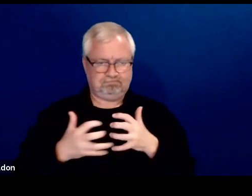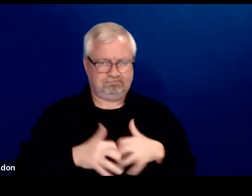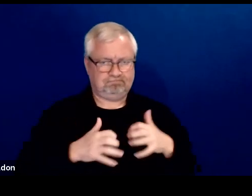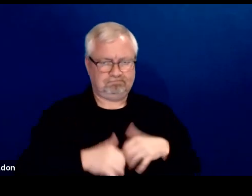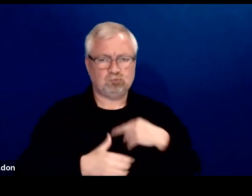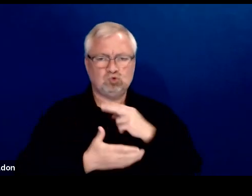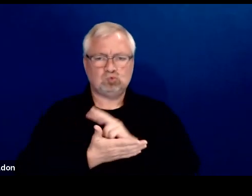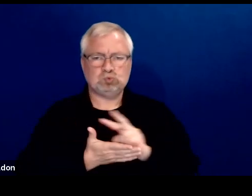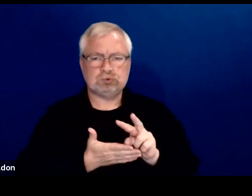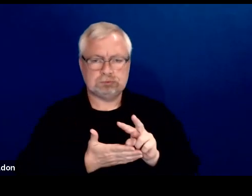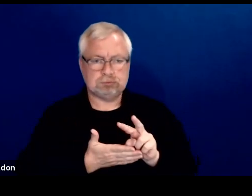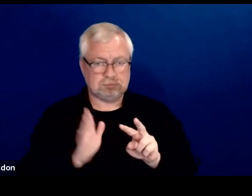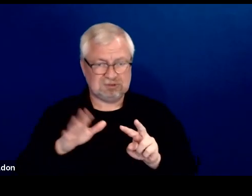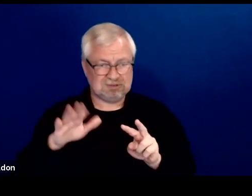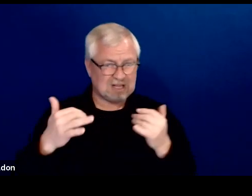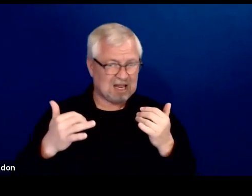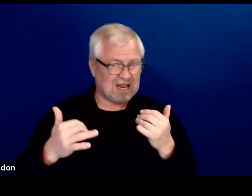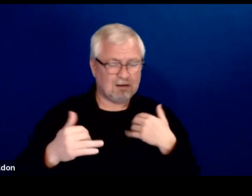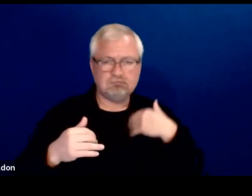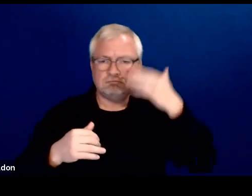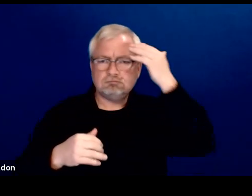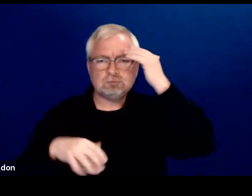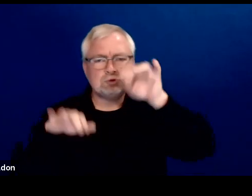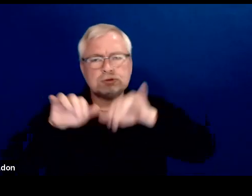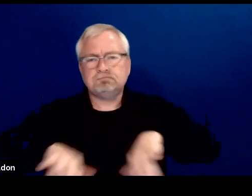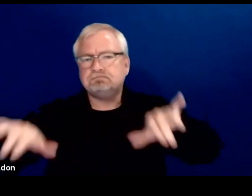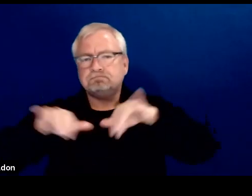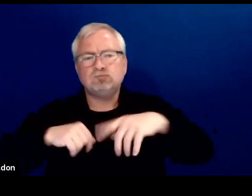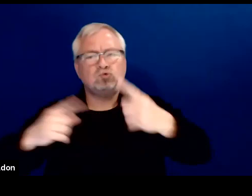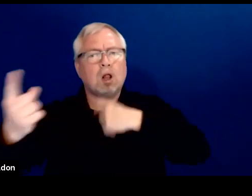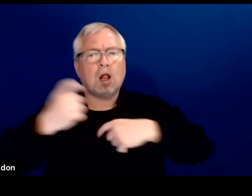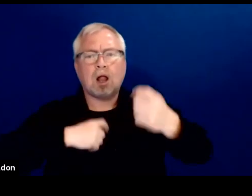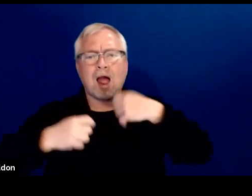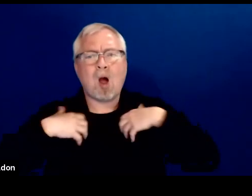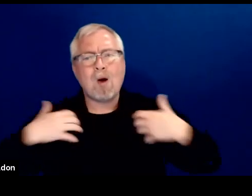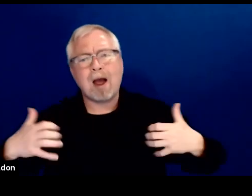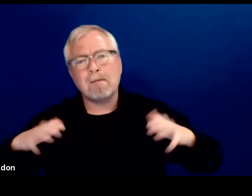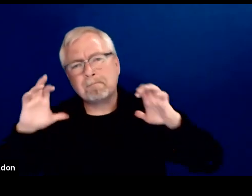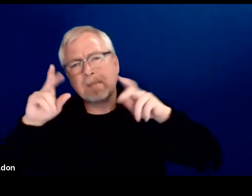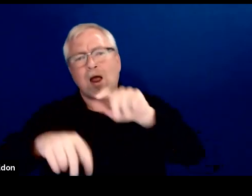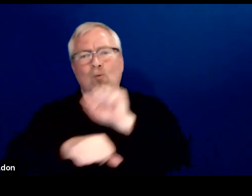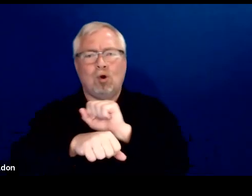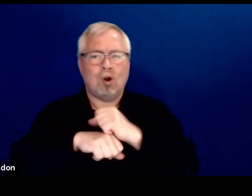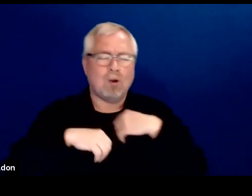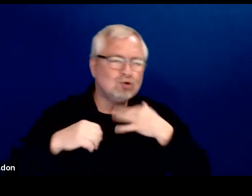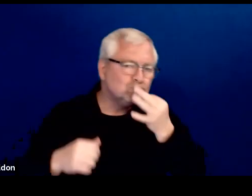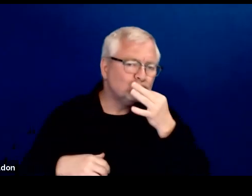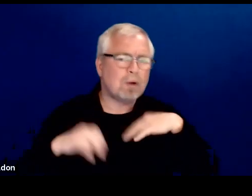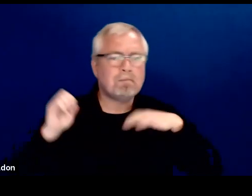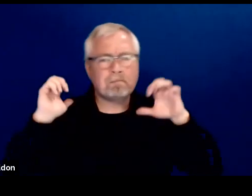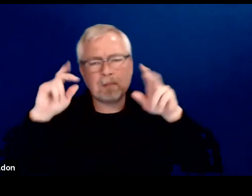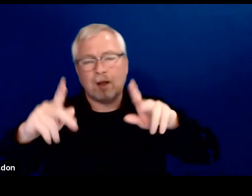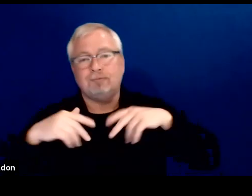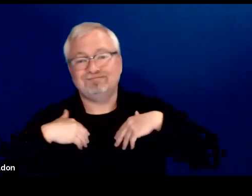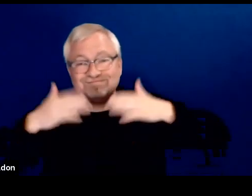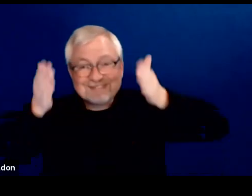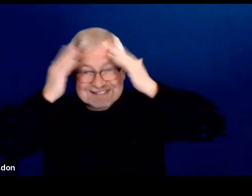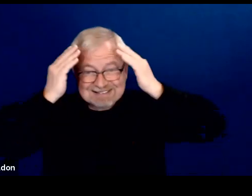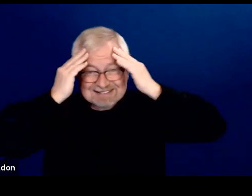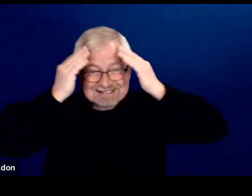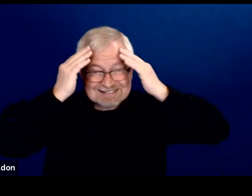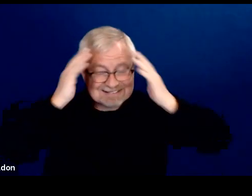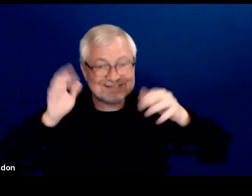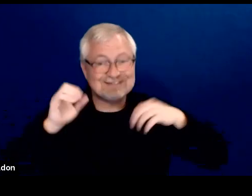the people asking, and I want to get them back to work as quickly as possible. And I know there's a lot of folks saying, oh, for goodness sakes, there's 2 of us that work here. There